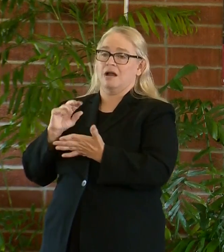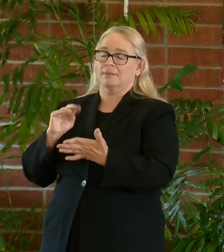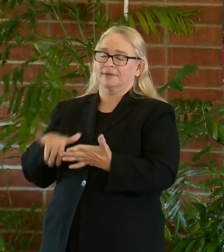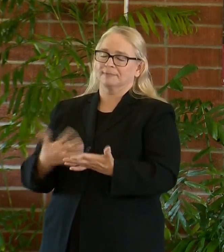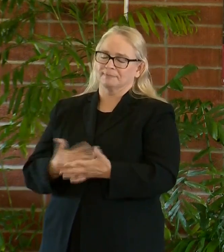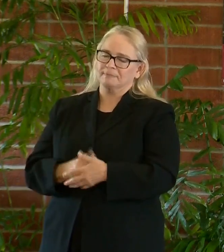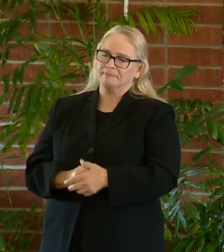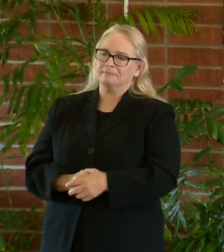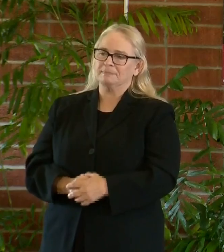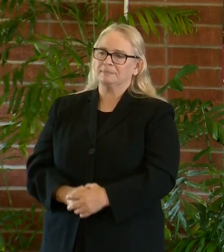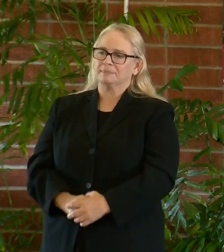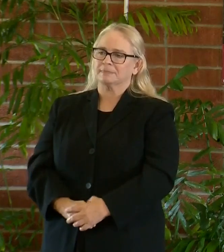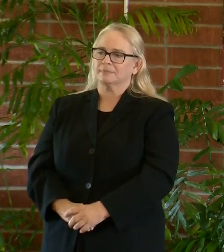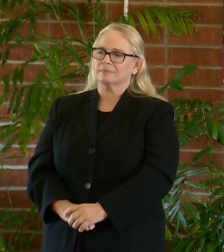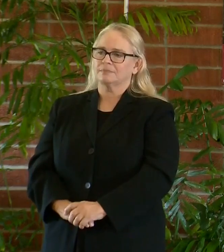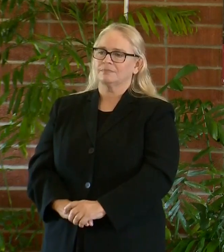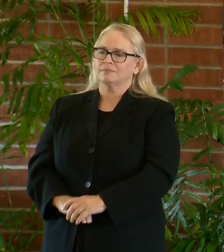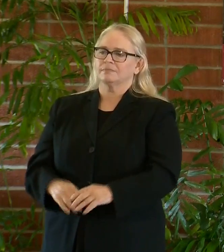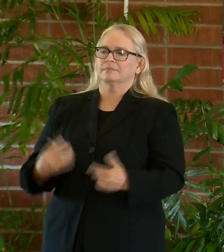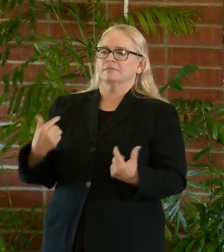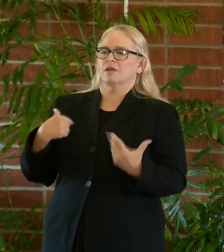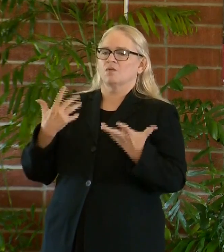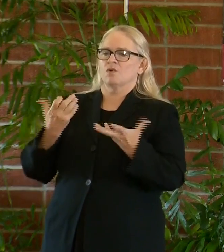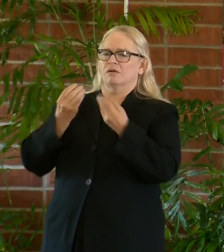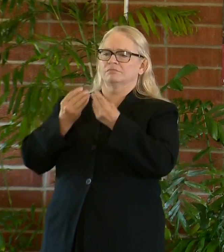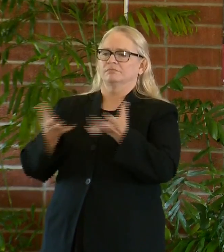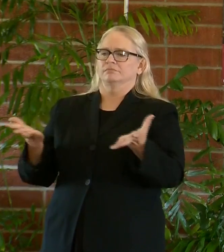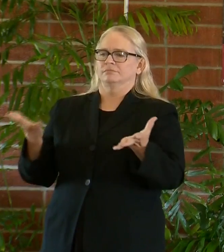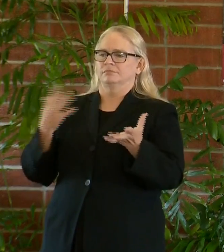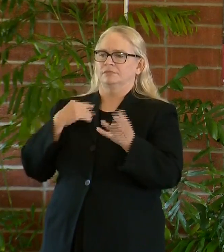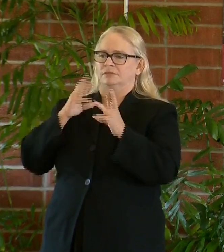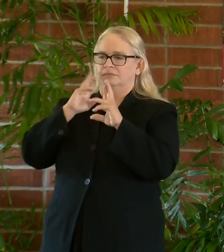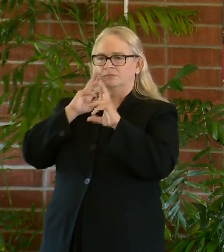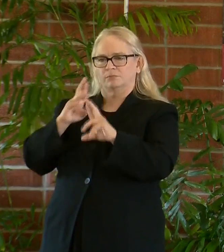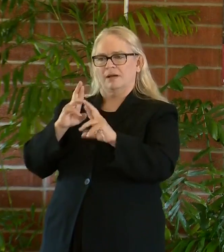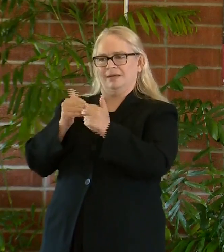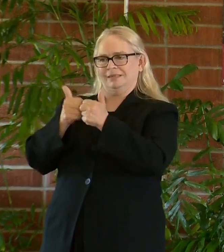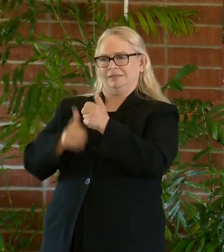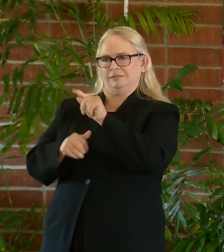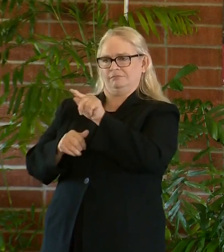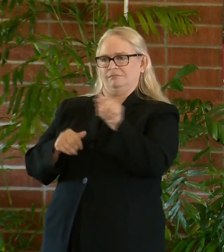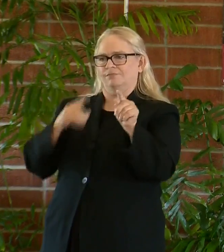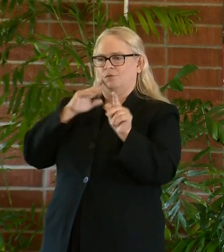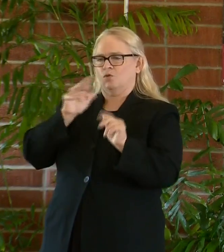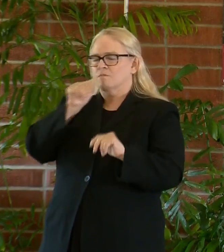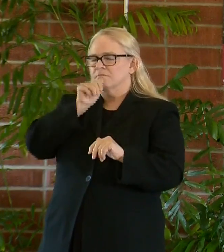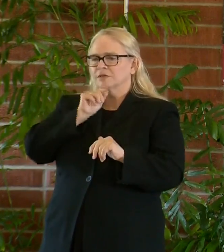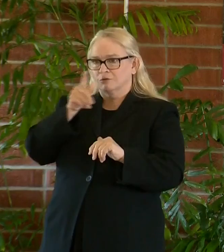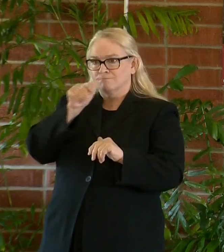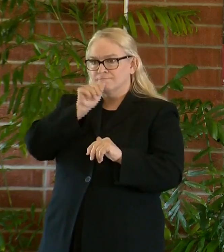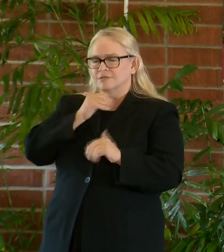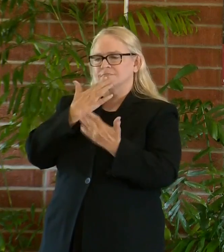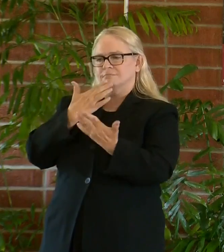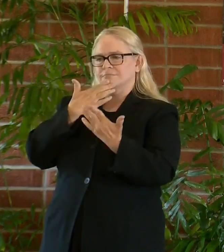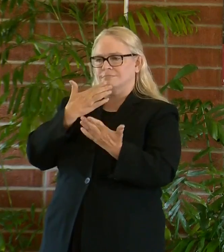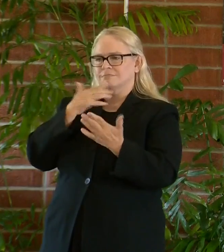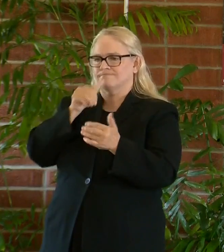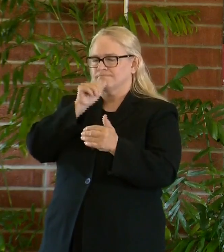empathy and deep respect to each and every one of you for your patience and, more importantly, your perseverance,